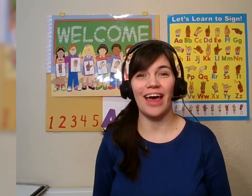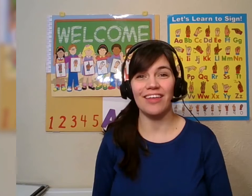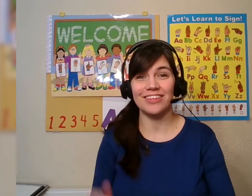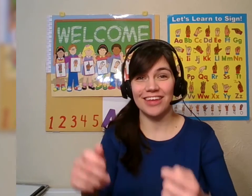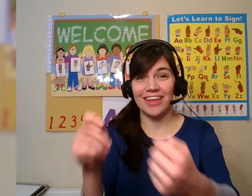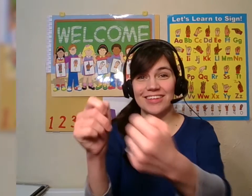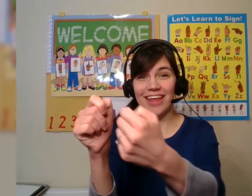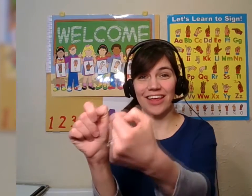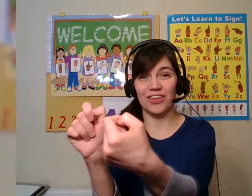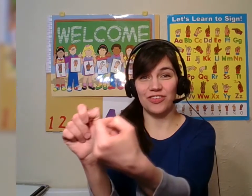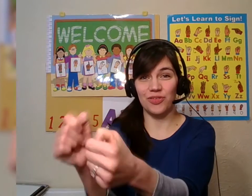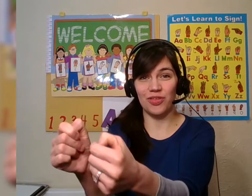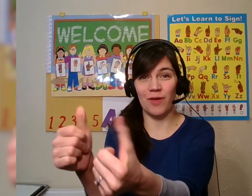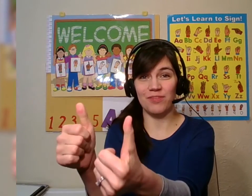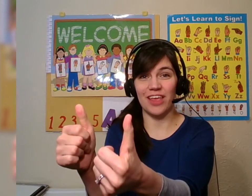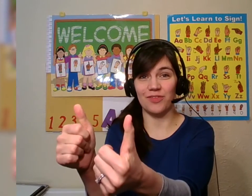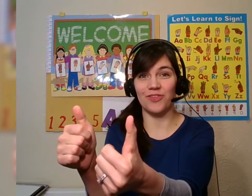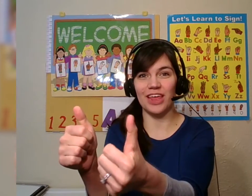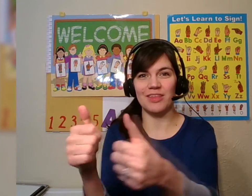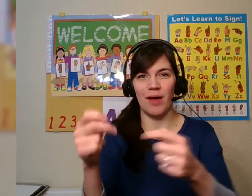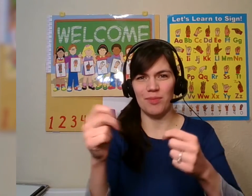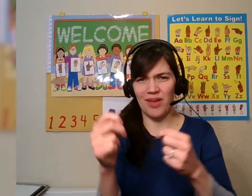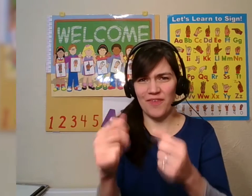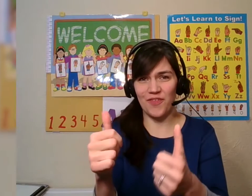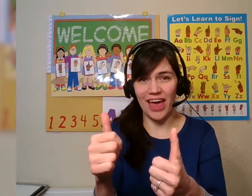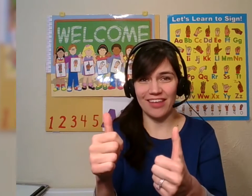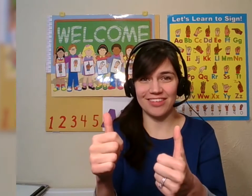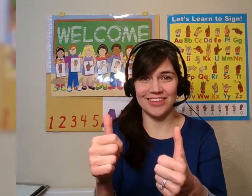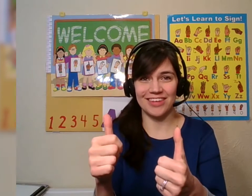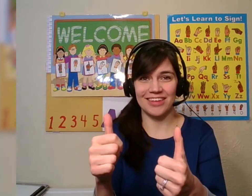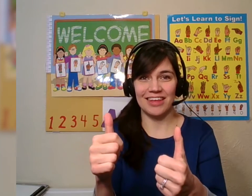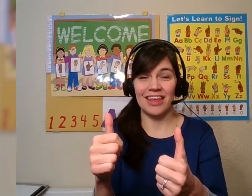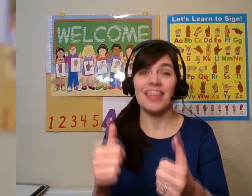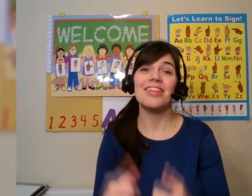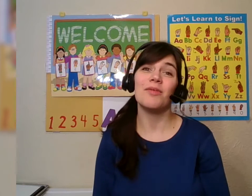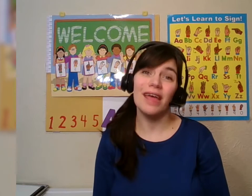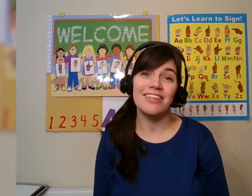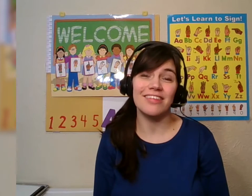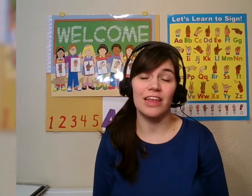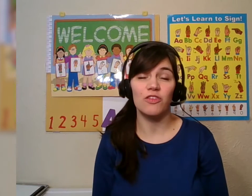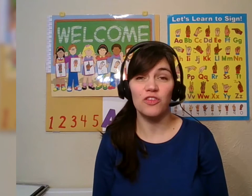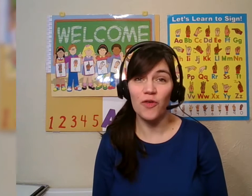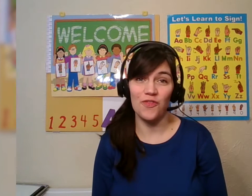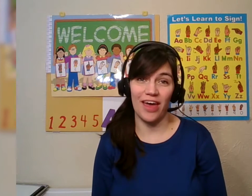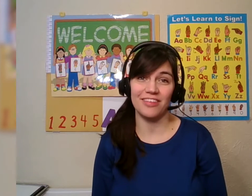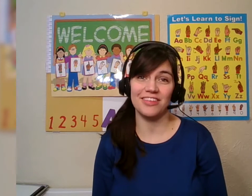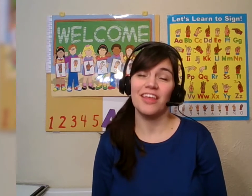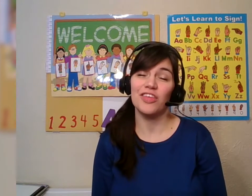fast, take 2 thumbs and flick them up. Fast! They might sign so fast that you